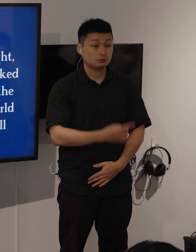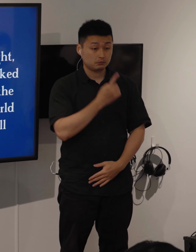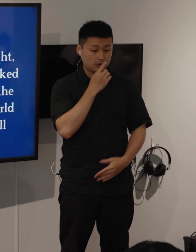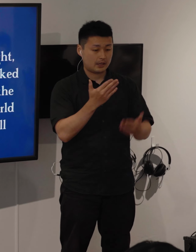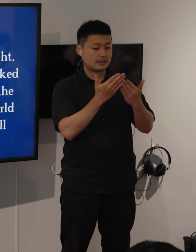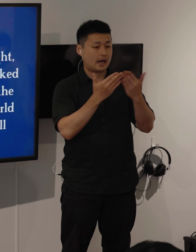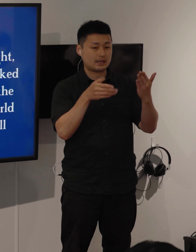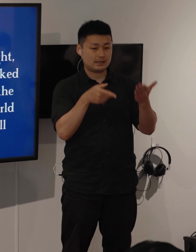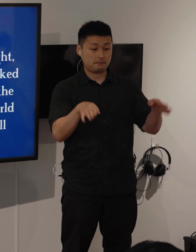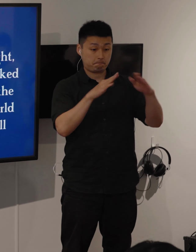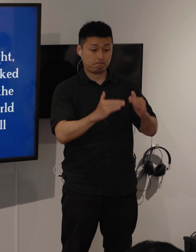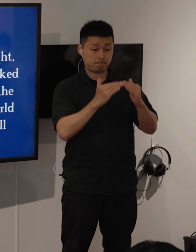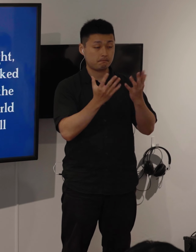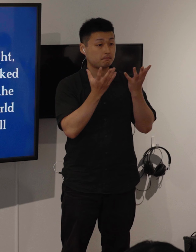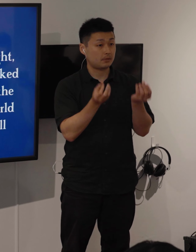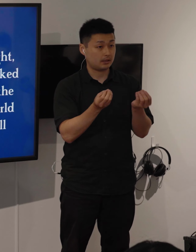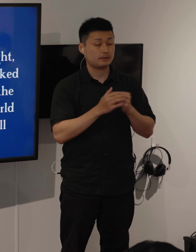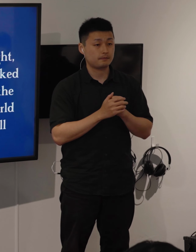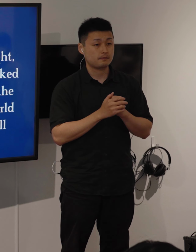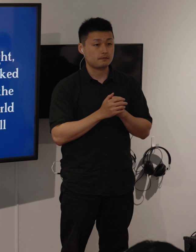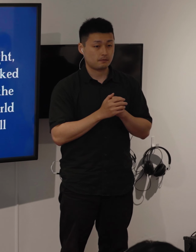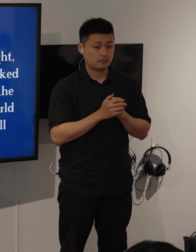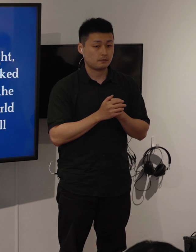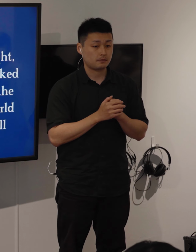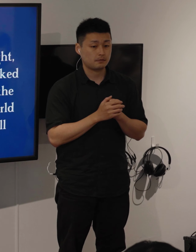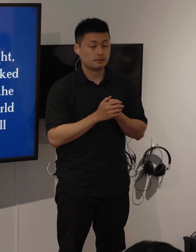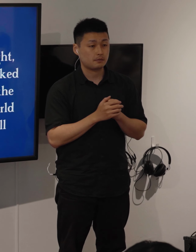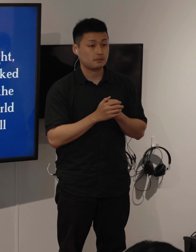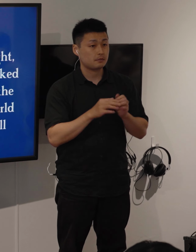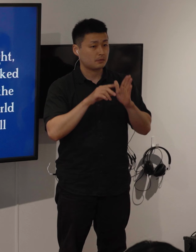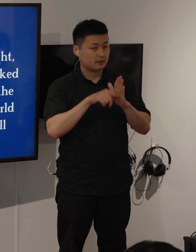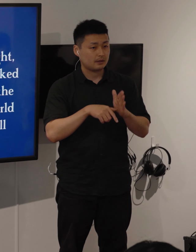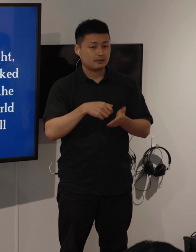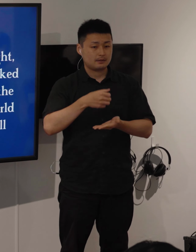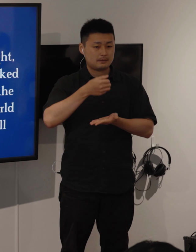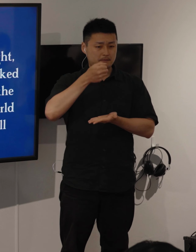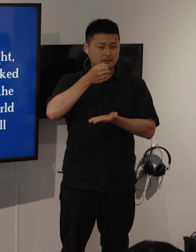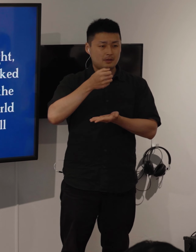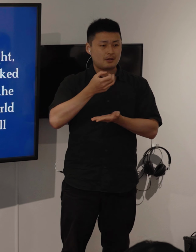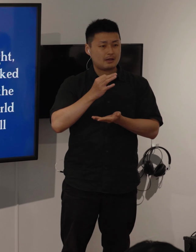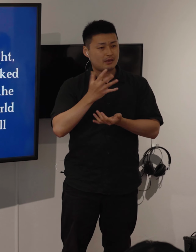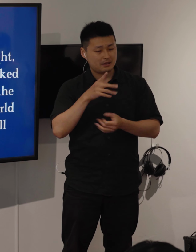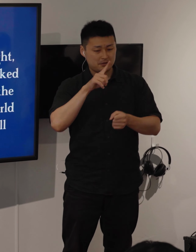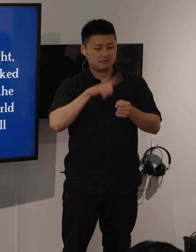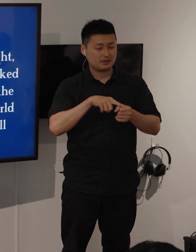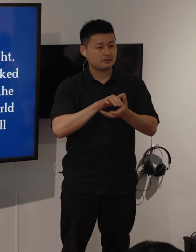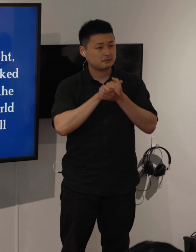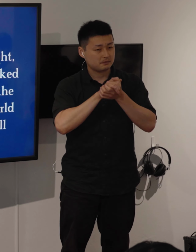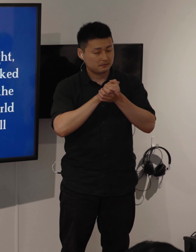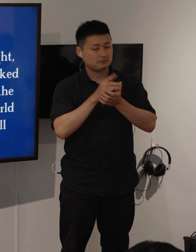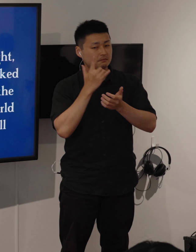up and I had no money, I was pulling in favors from friends, favors from my parents, and I was also working in a